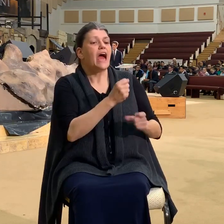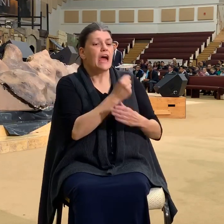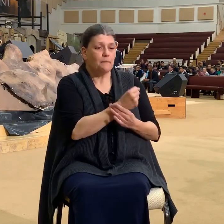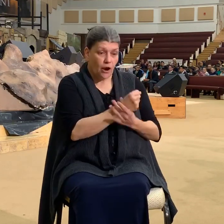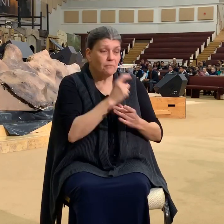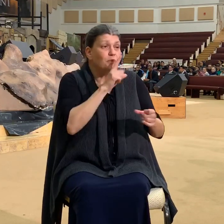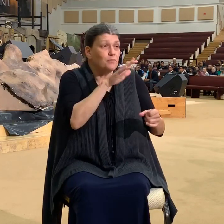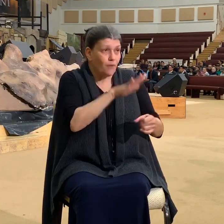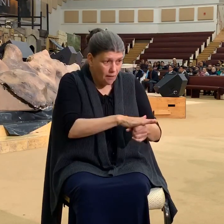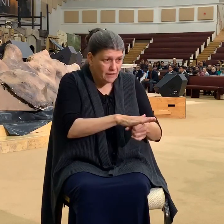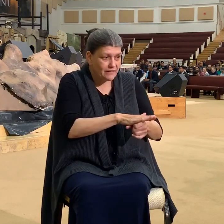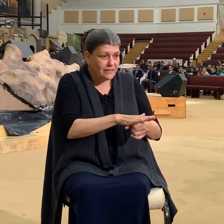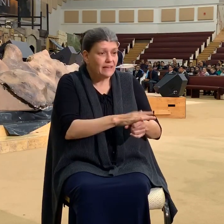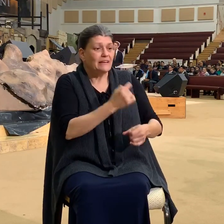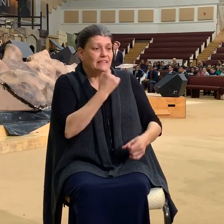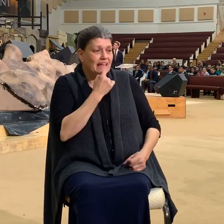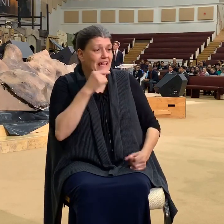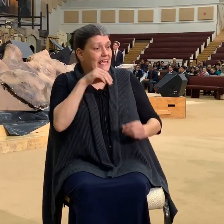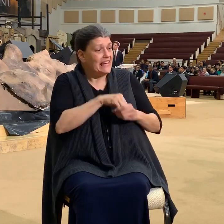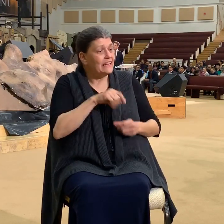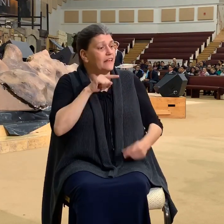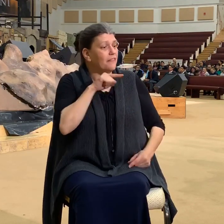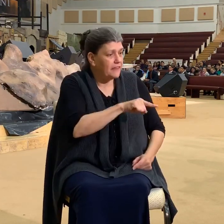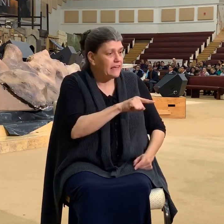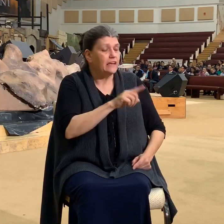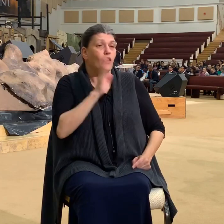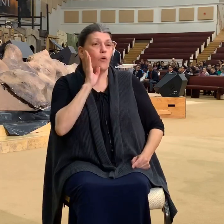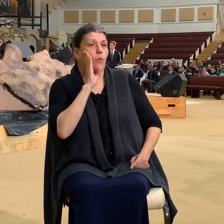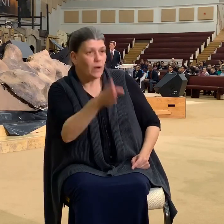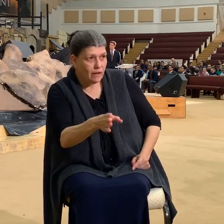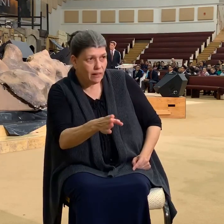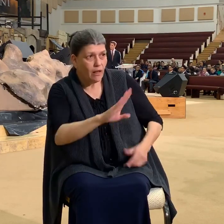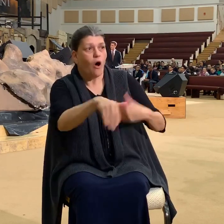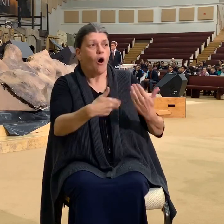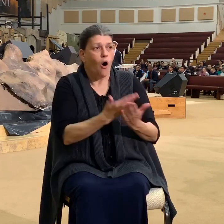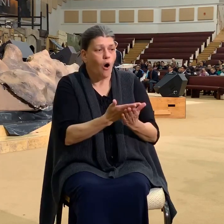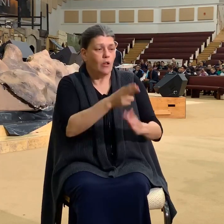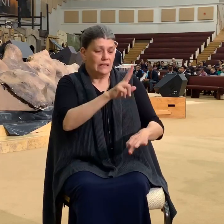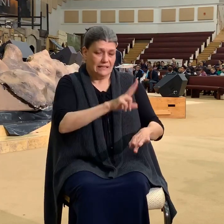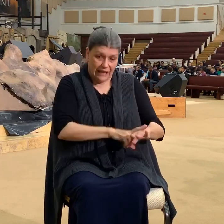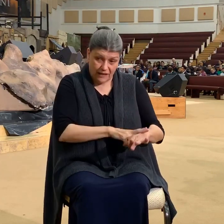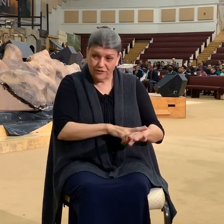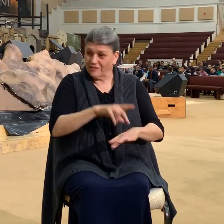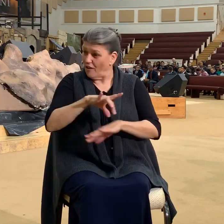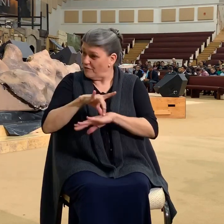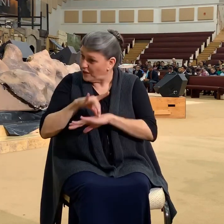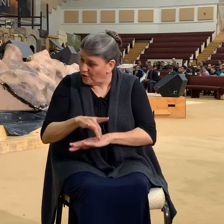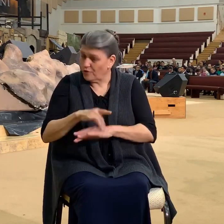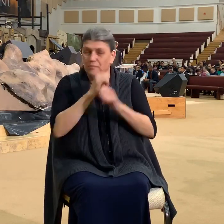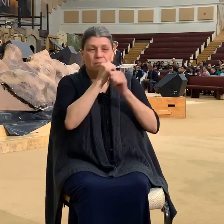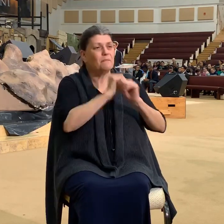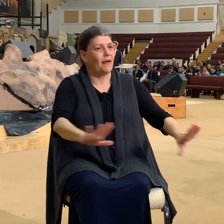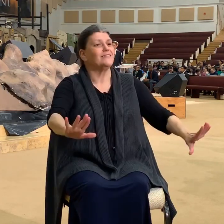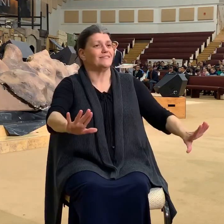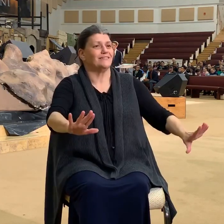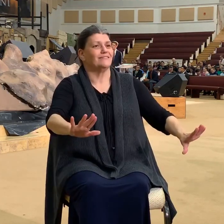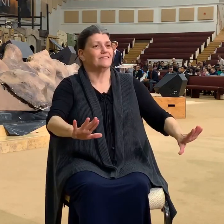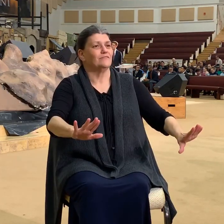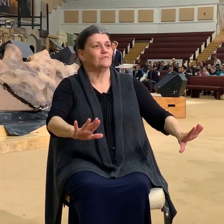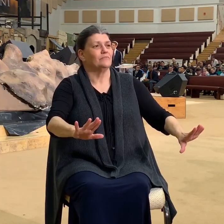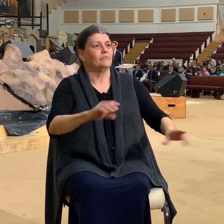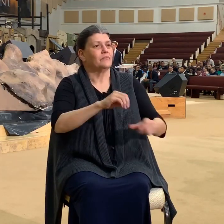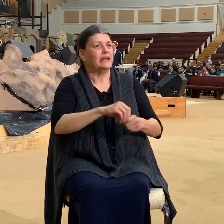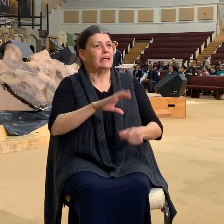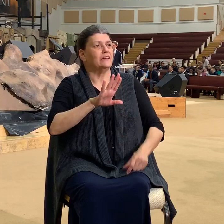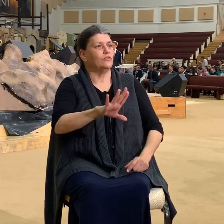"In thee shall," everybody say, "all nations." All nations of the earth be blessed. In